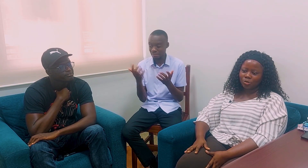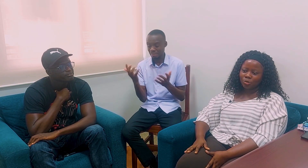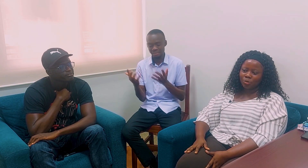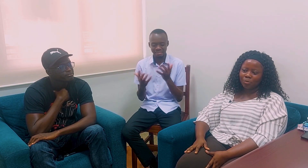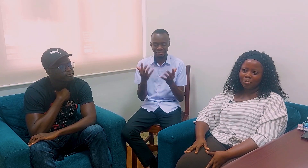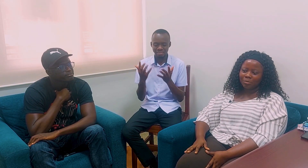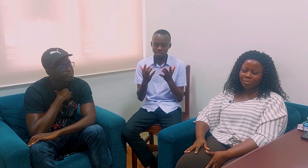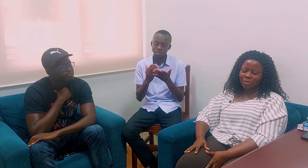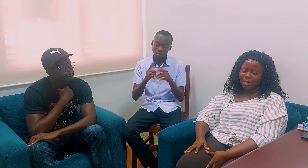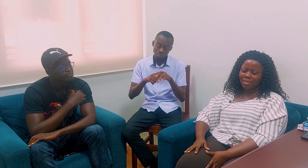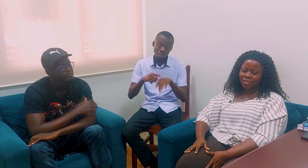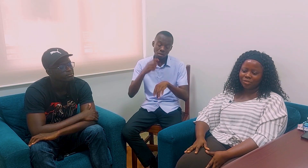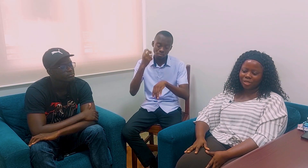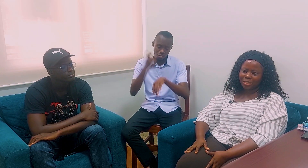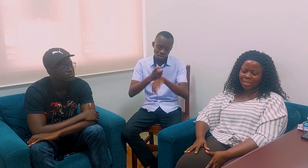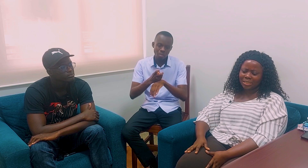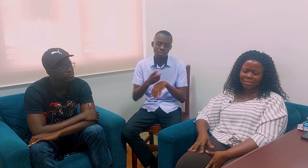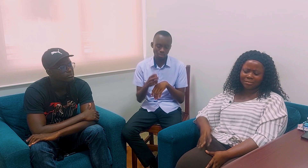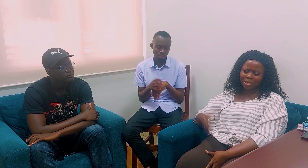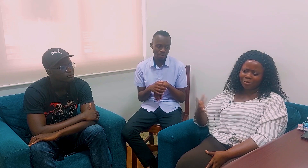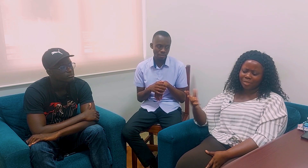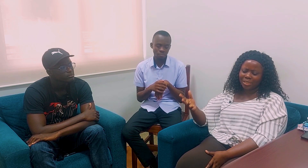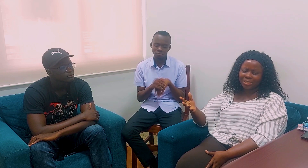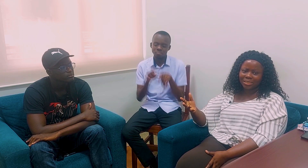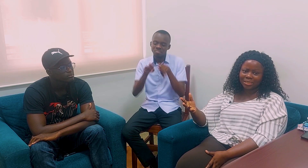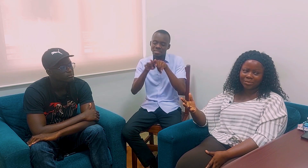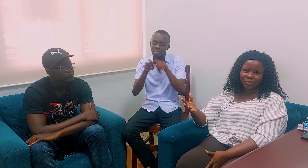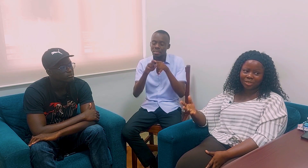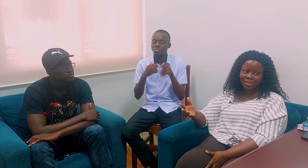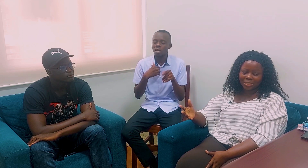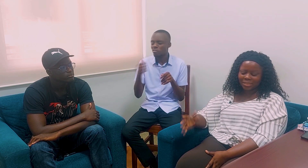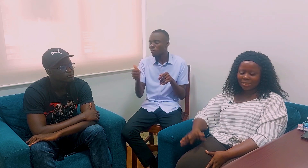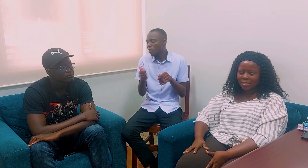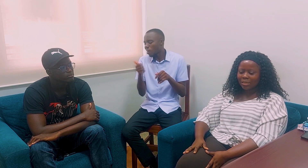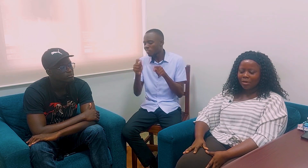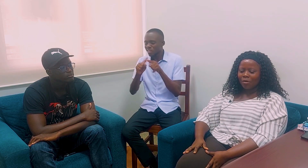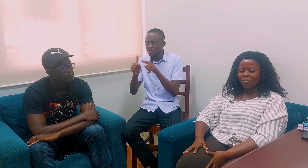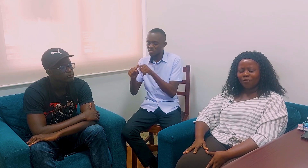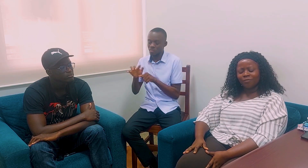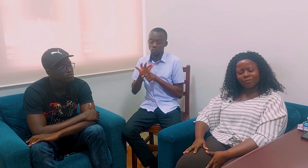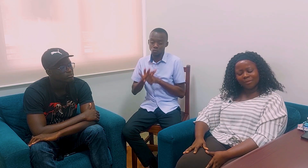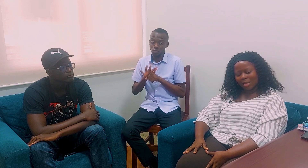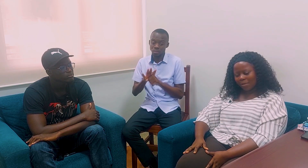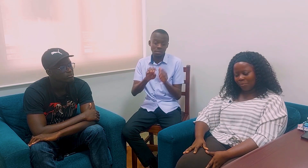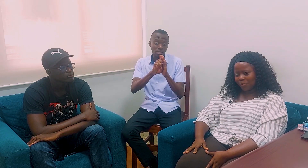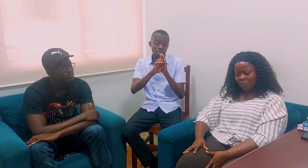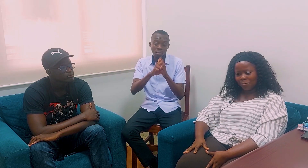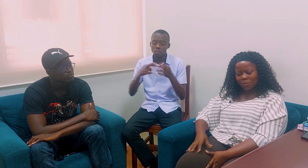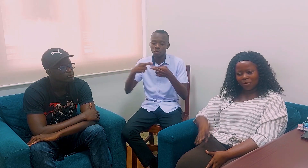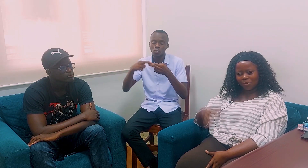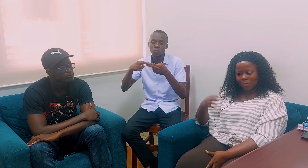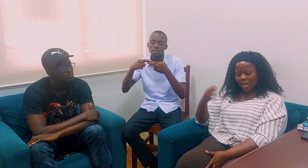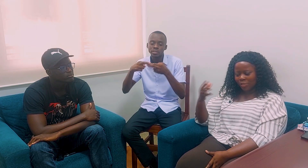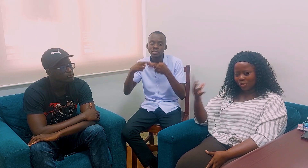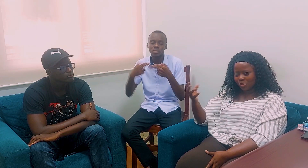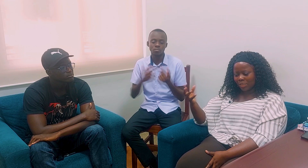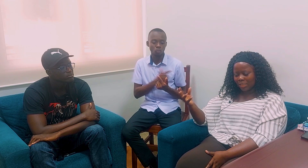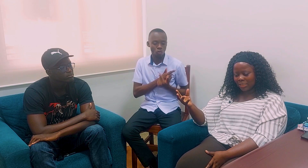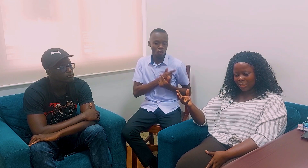There's also other stresses like relationship stresses of